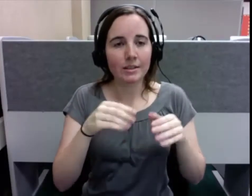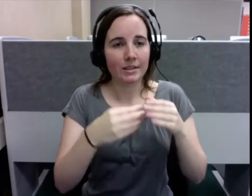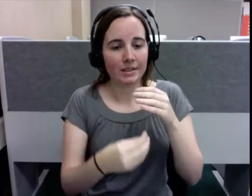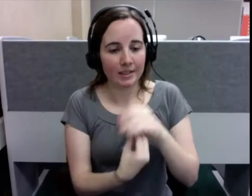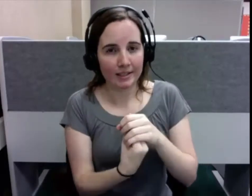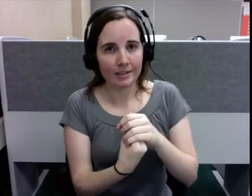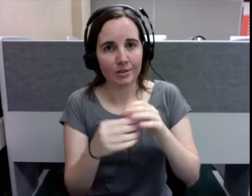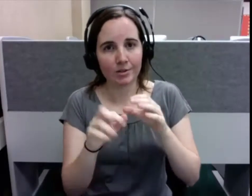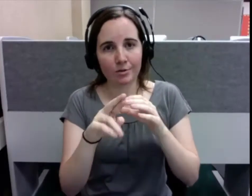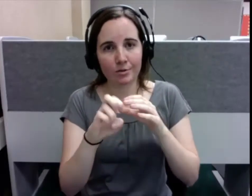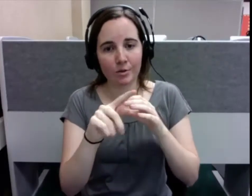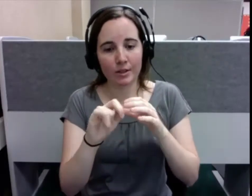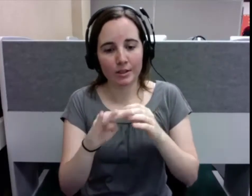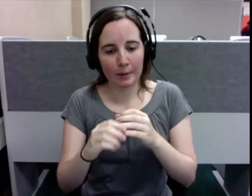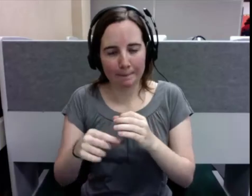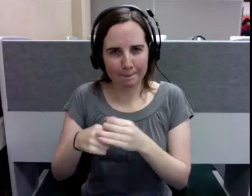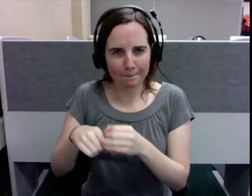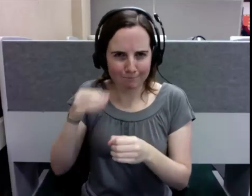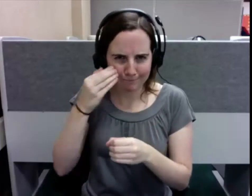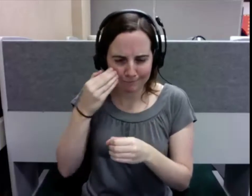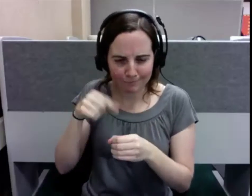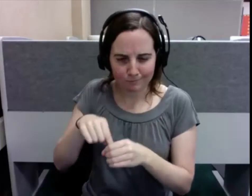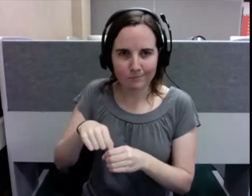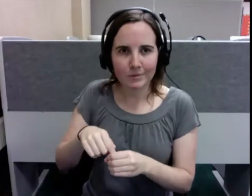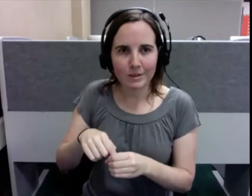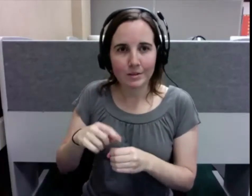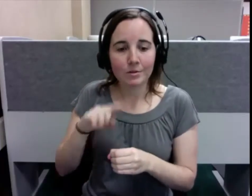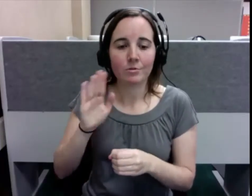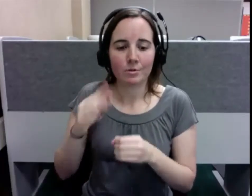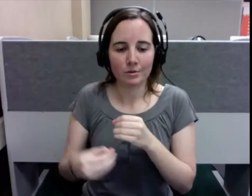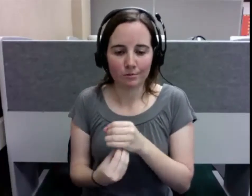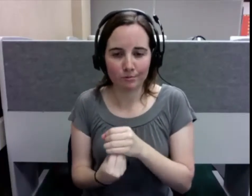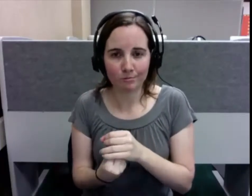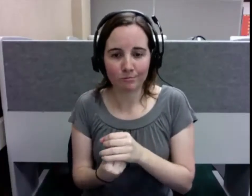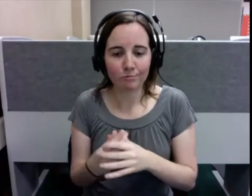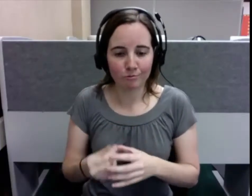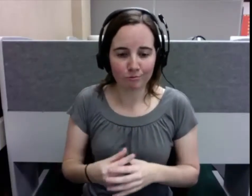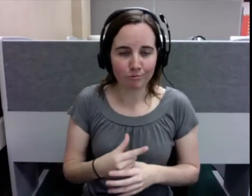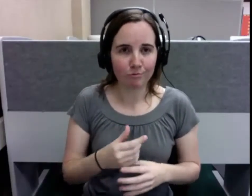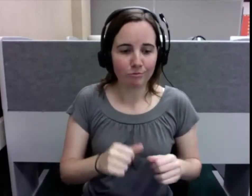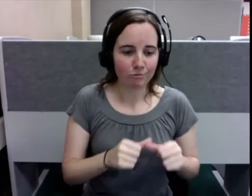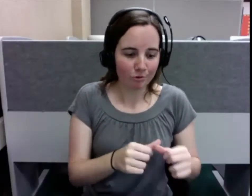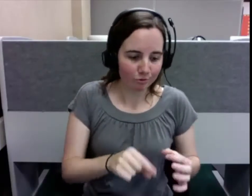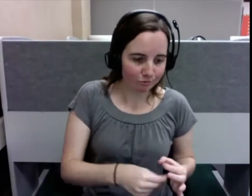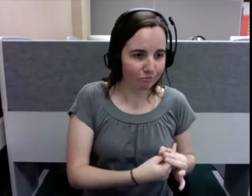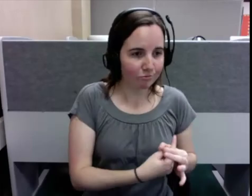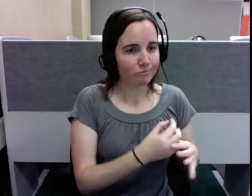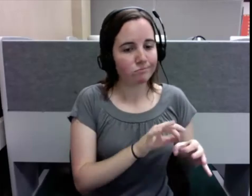his way all the way to the end of the large intestine where it joins the small intestine. As he's